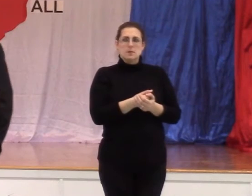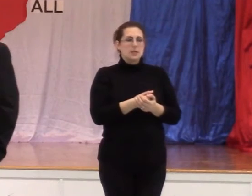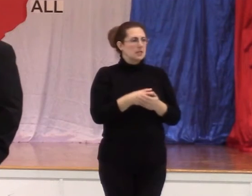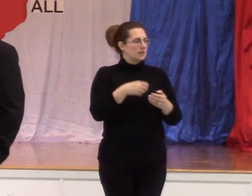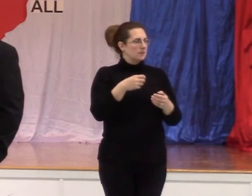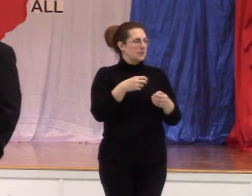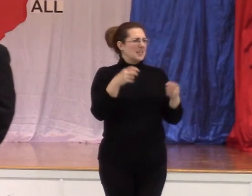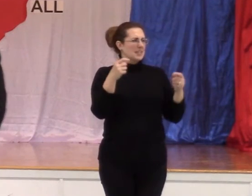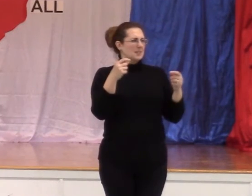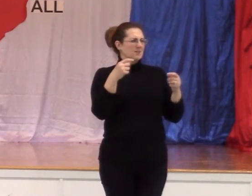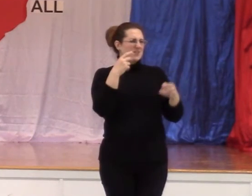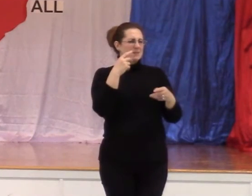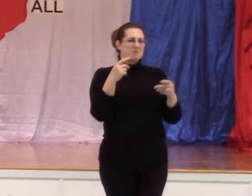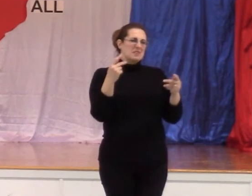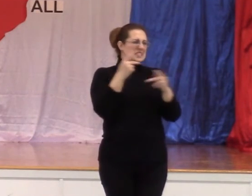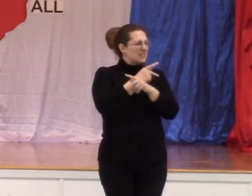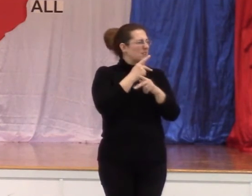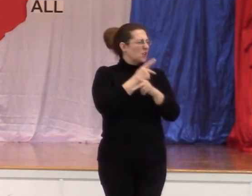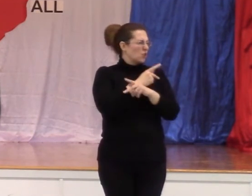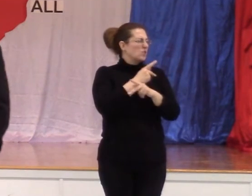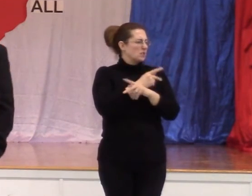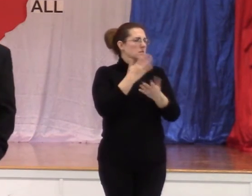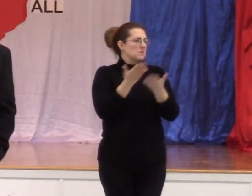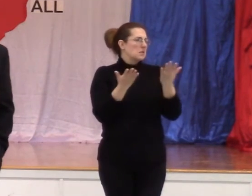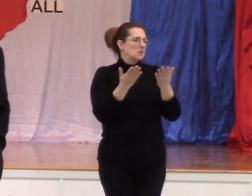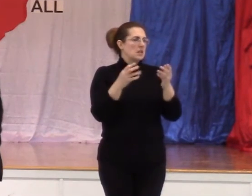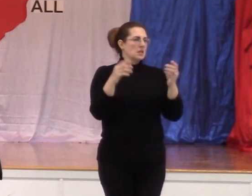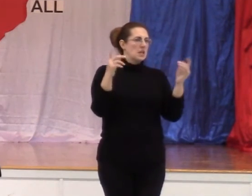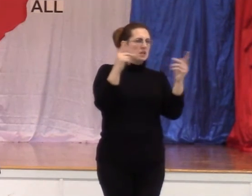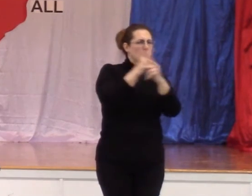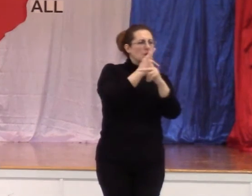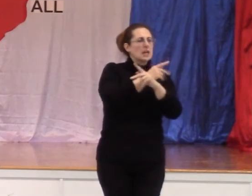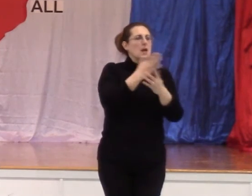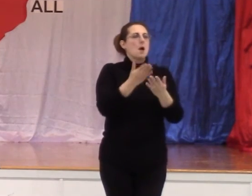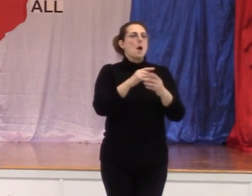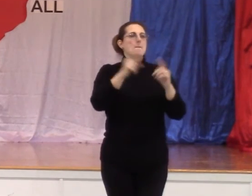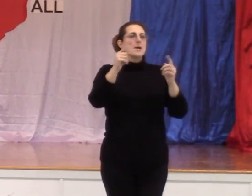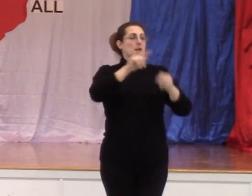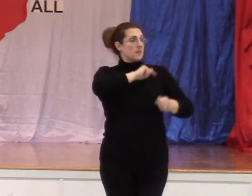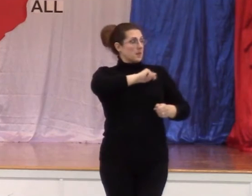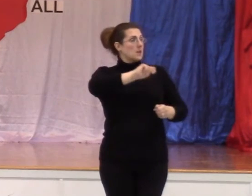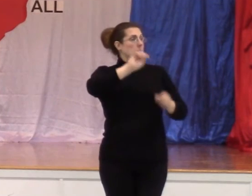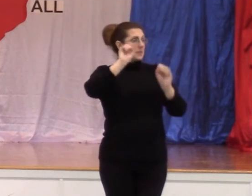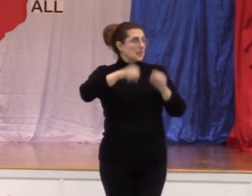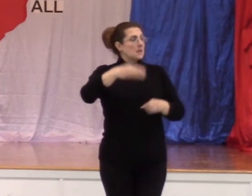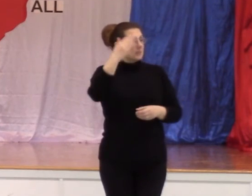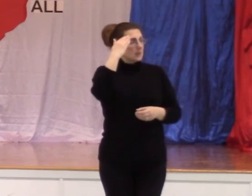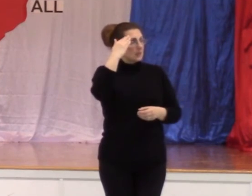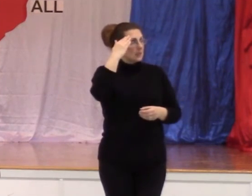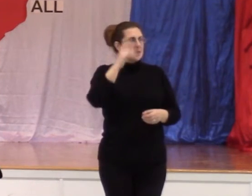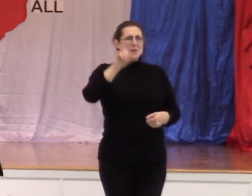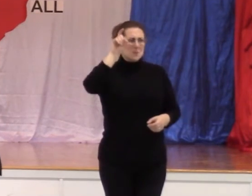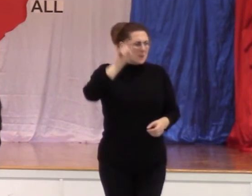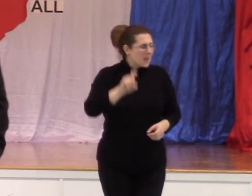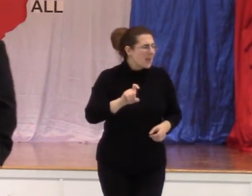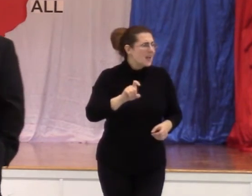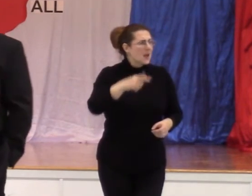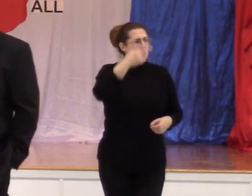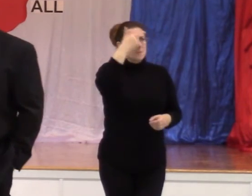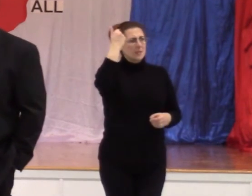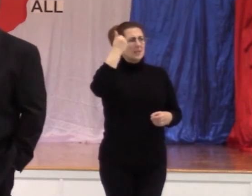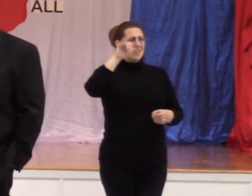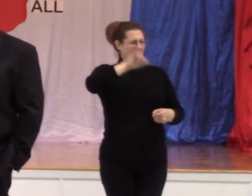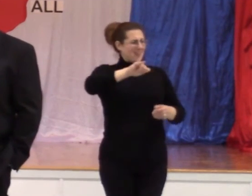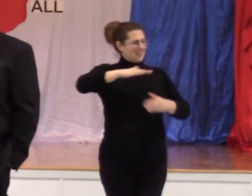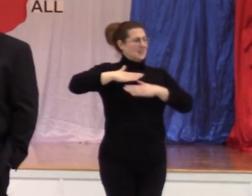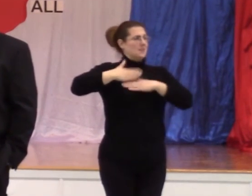difficult in the working out. The conservative Reformation says that theology can be known. In fact, it has to be, because that's what's